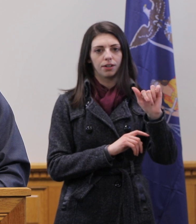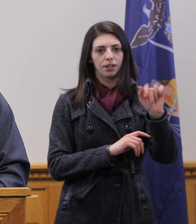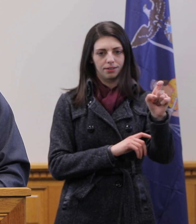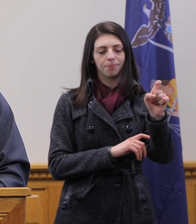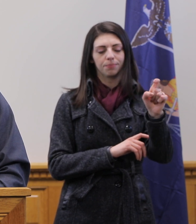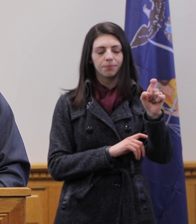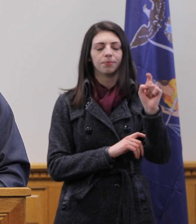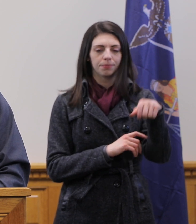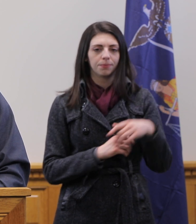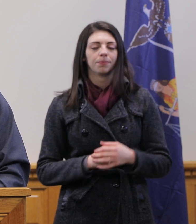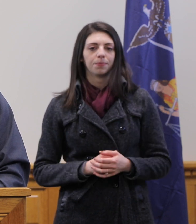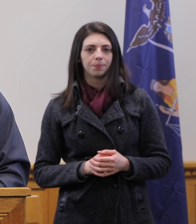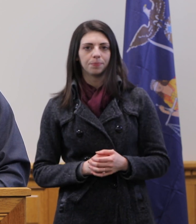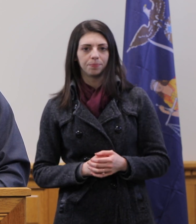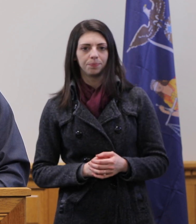1-833-NYX-4VAX.